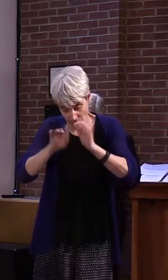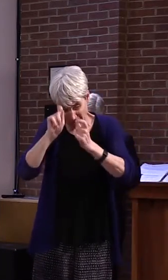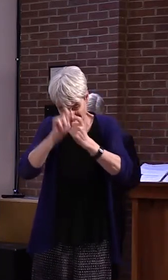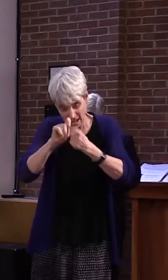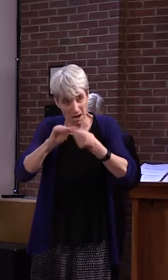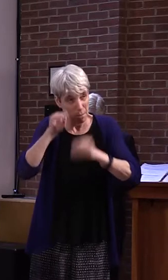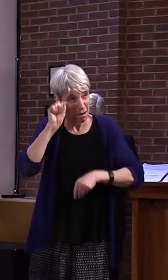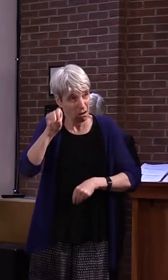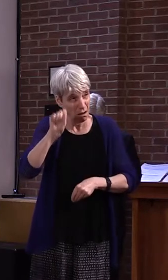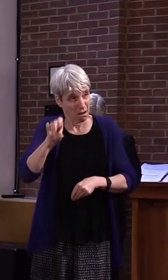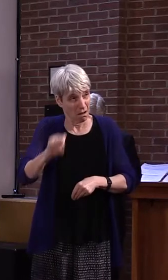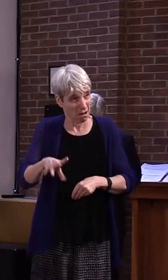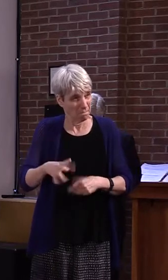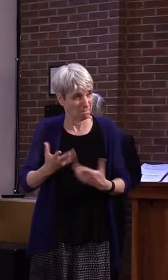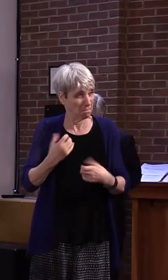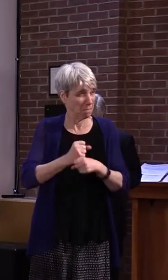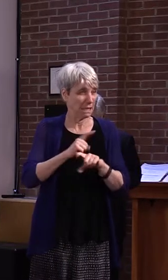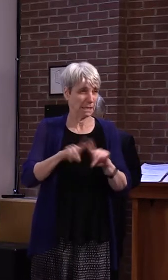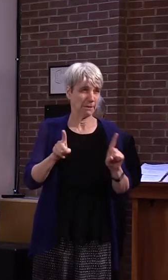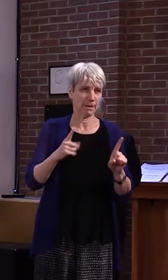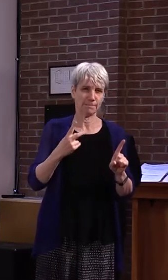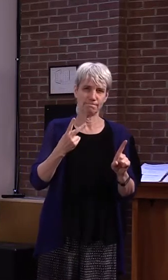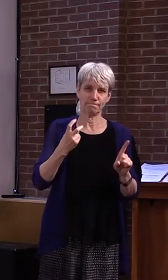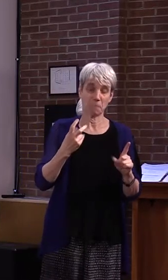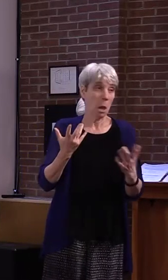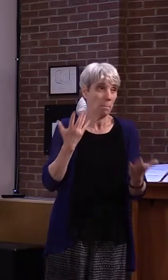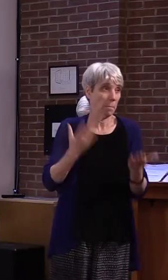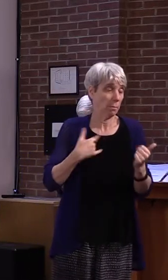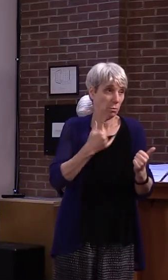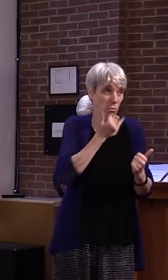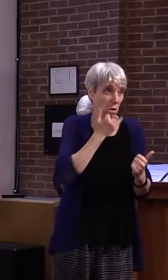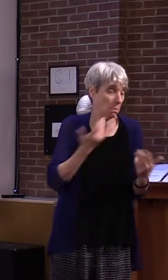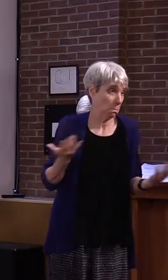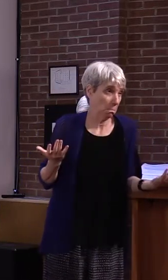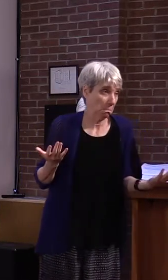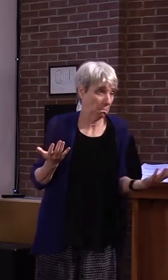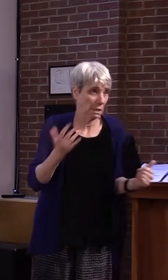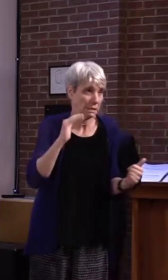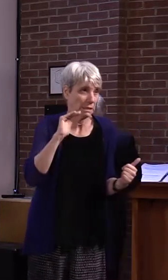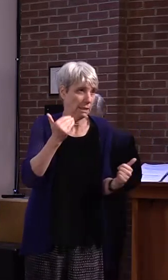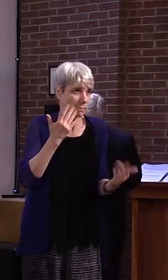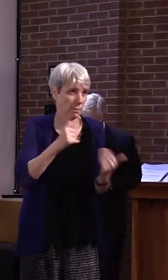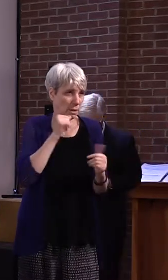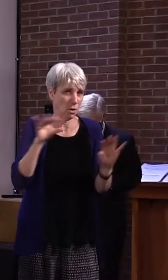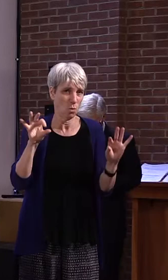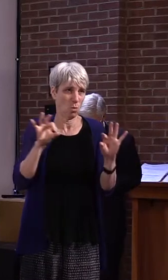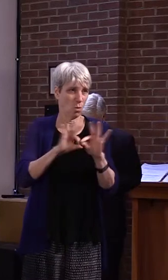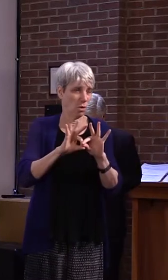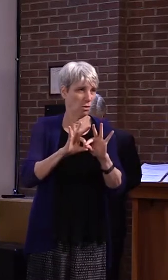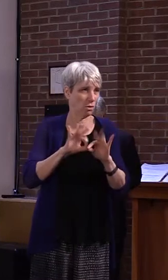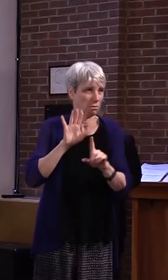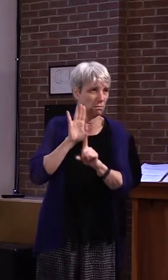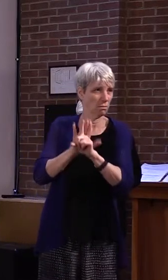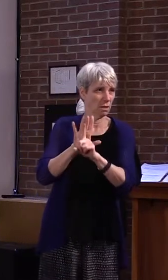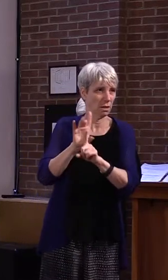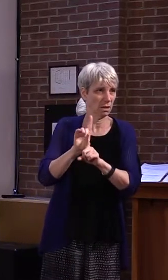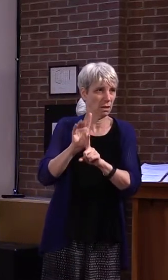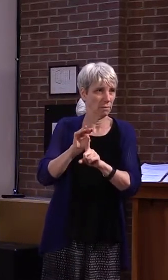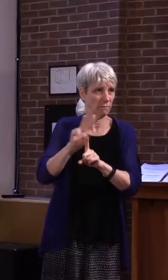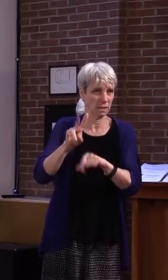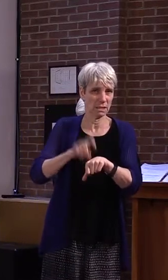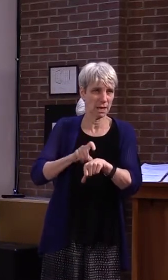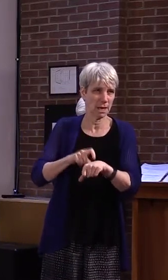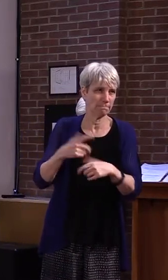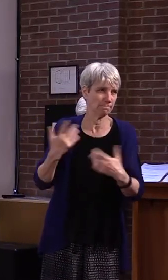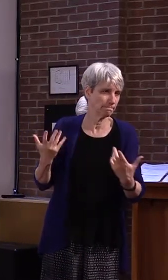make a difference one way or another, unless I'm missing something. Okay. I'm just not aware of what